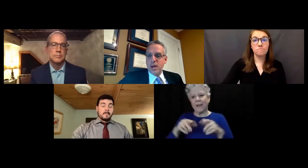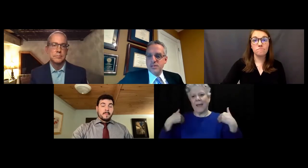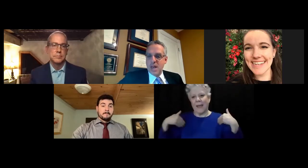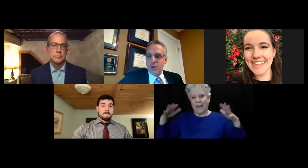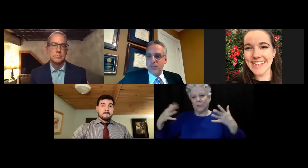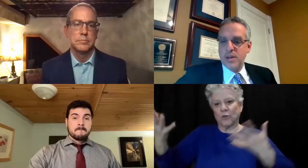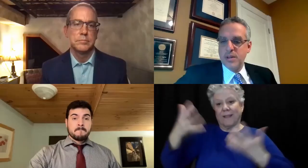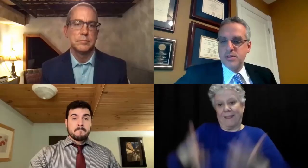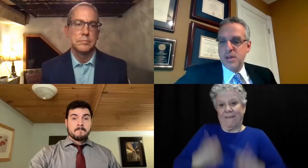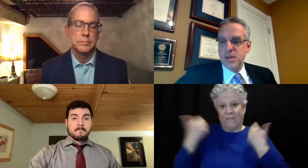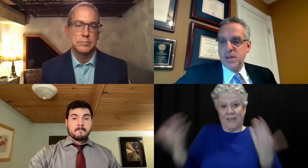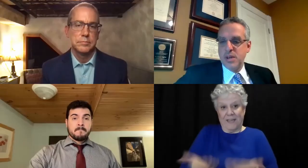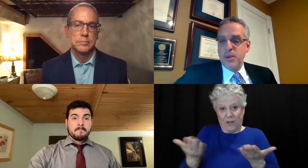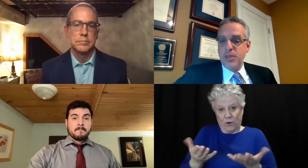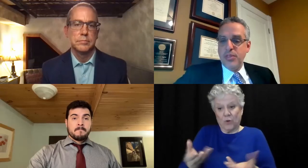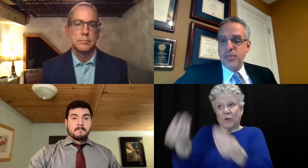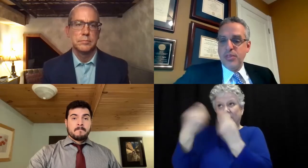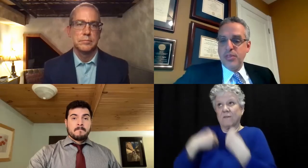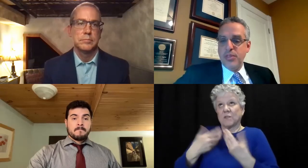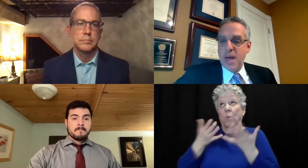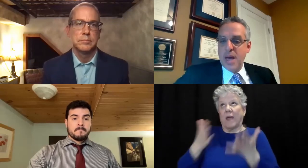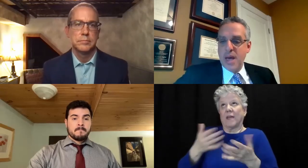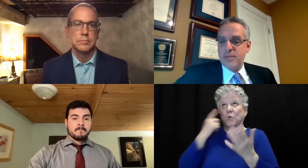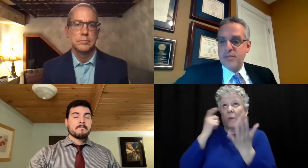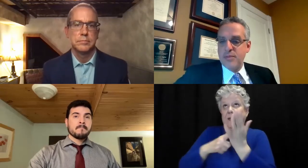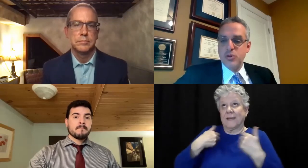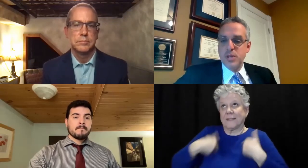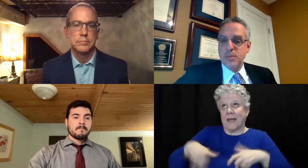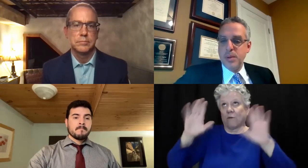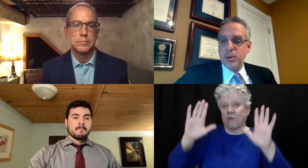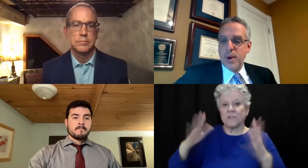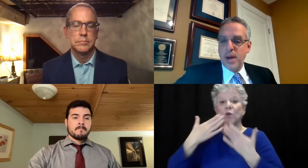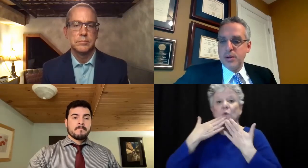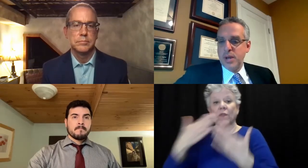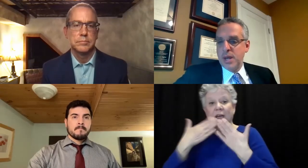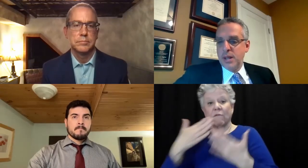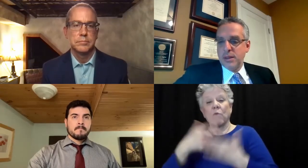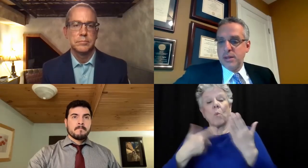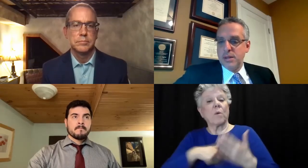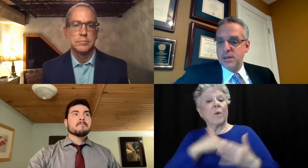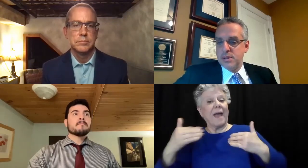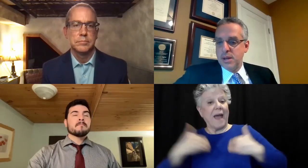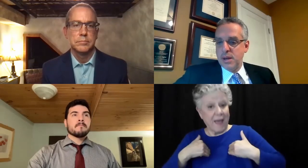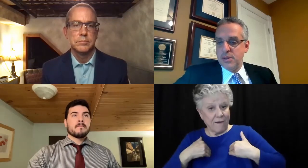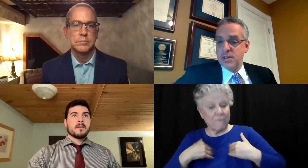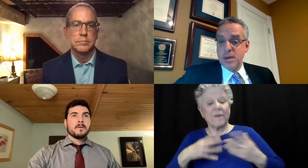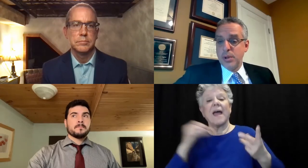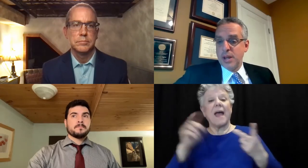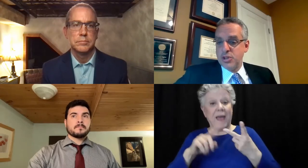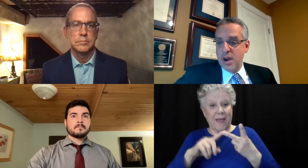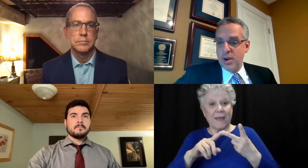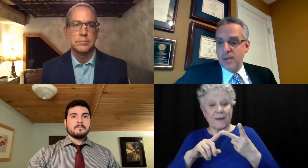to recognize sacrifice, to be thankful for what we have and to bring out virtues in the people around, like